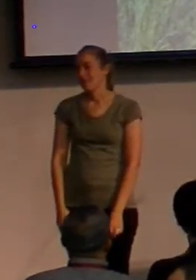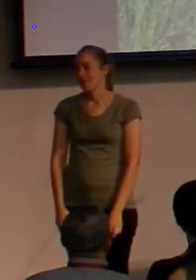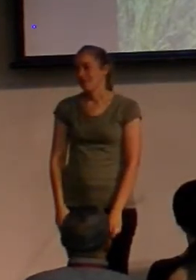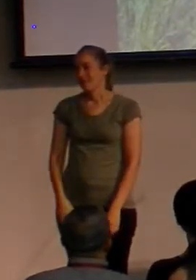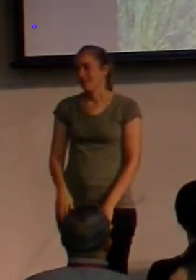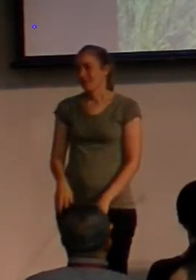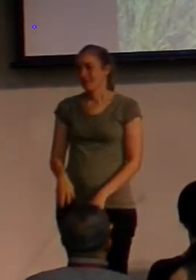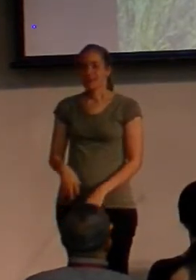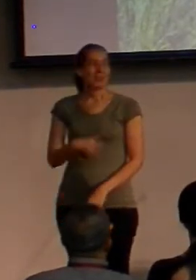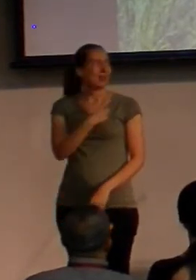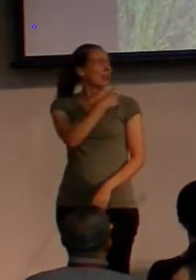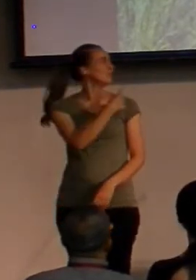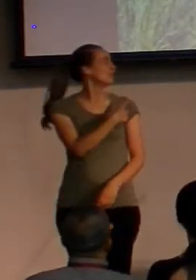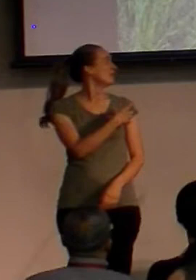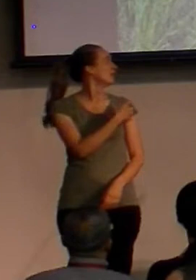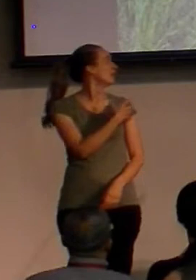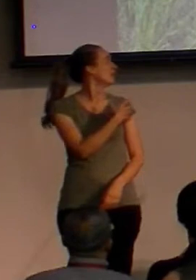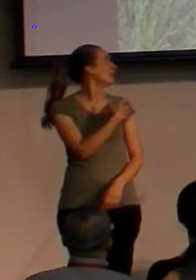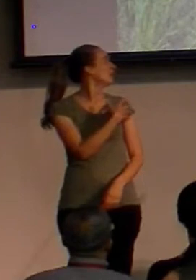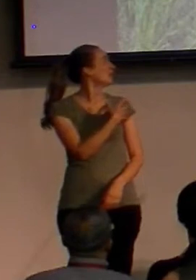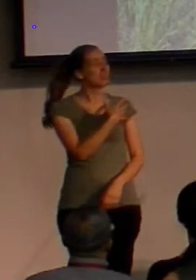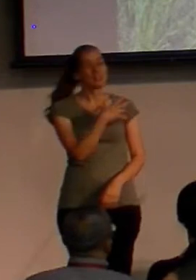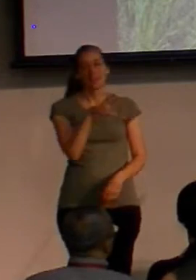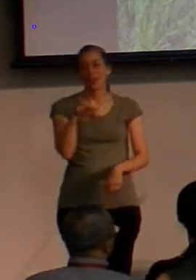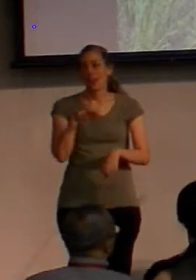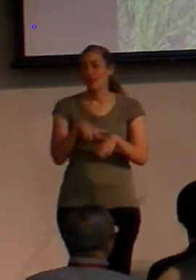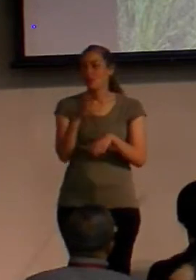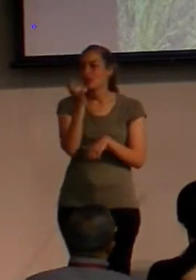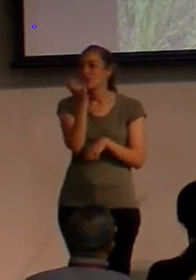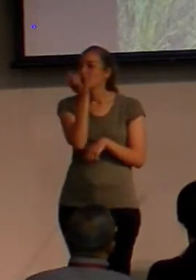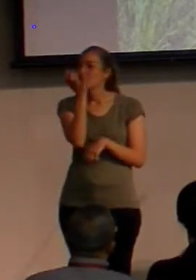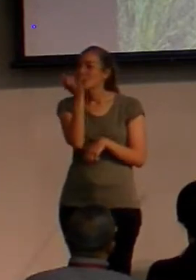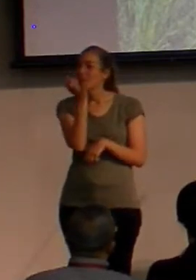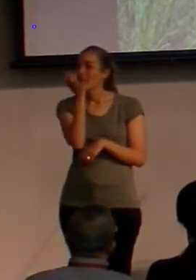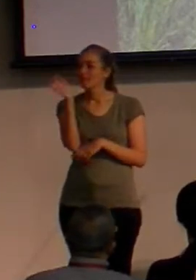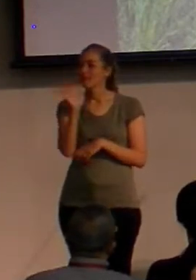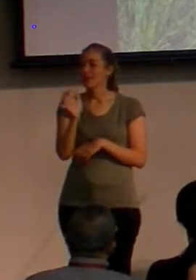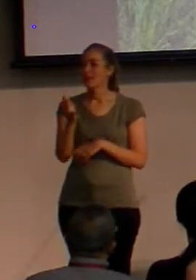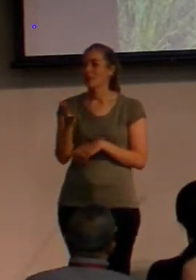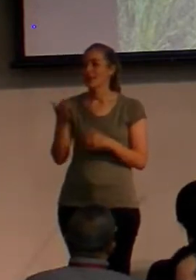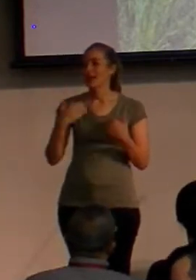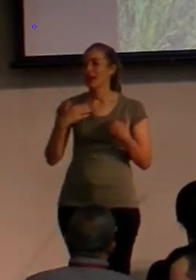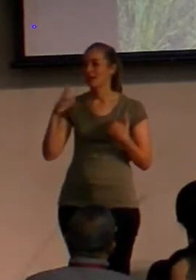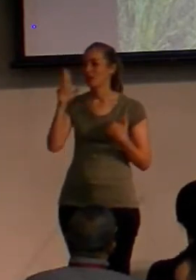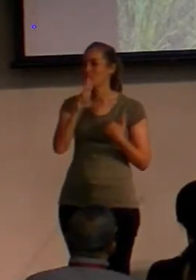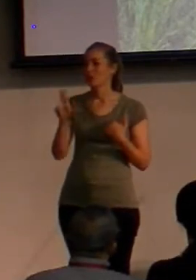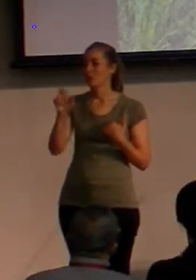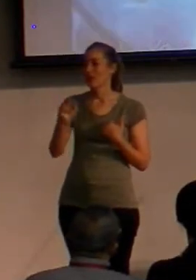natural grass like we used to have in the USA, see? Of course, that was long before I was born, probably, but